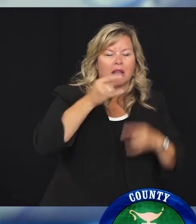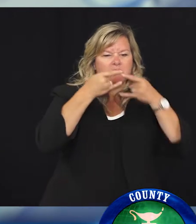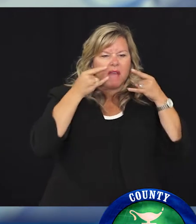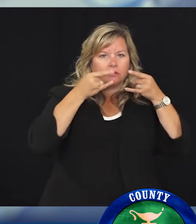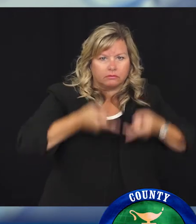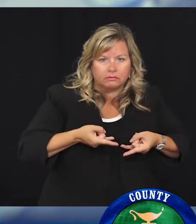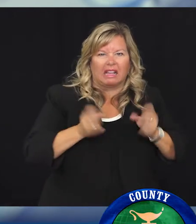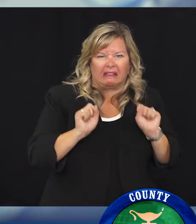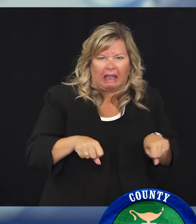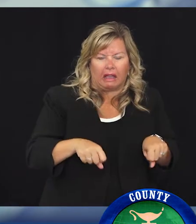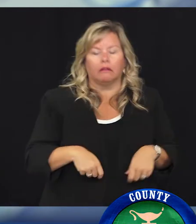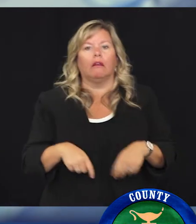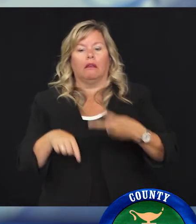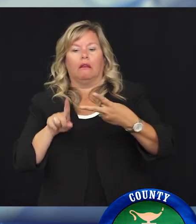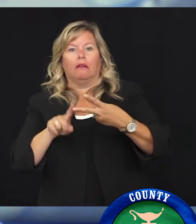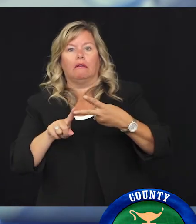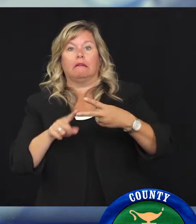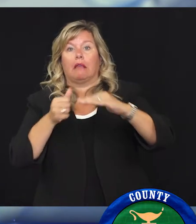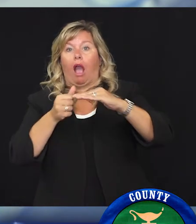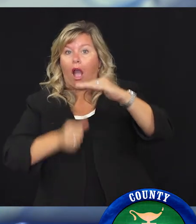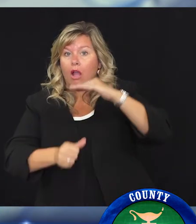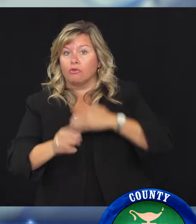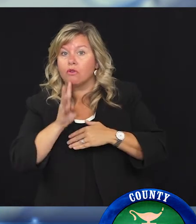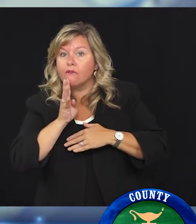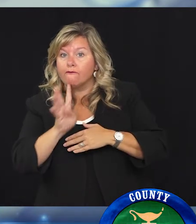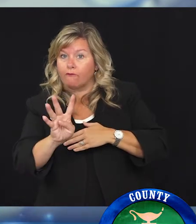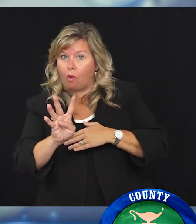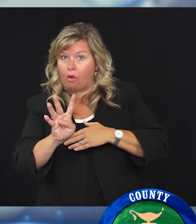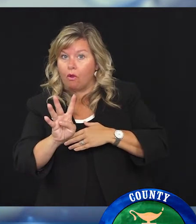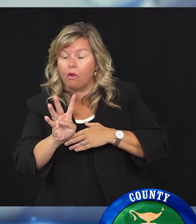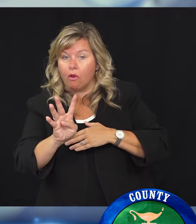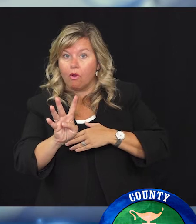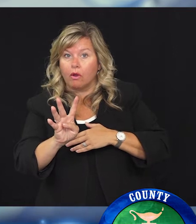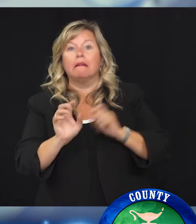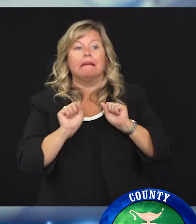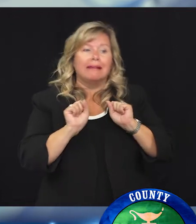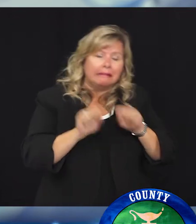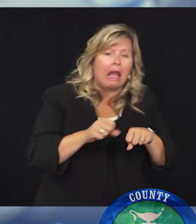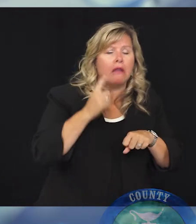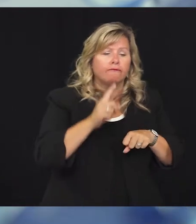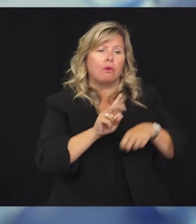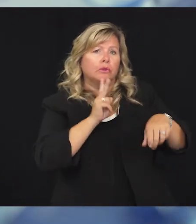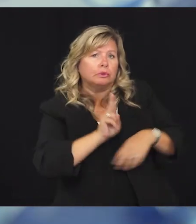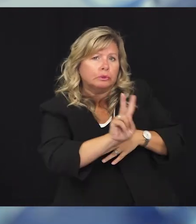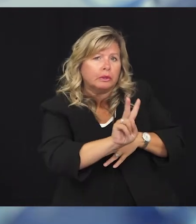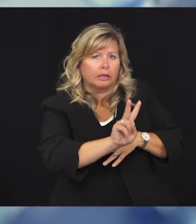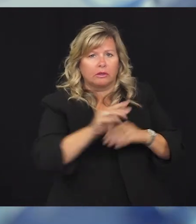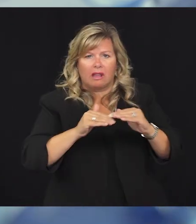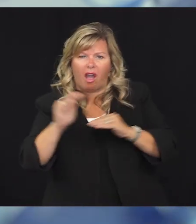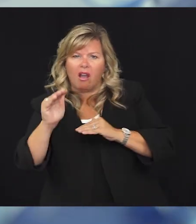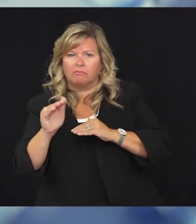under the age of four years, however, supervised masking is recommended for children who are at least two years of age,